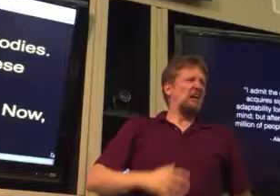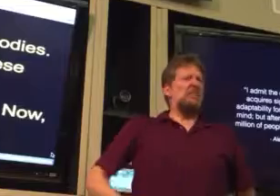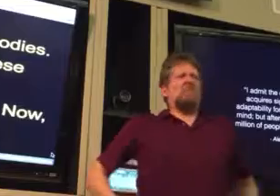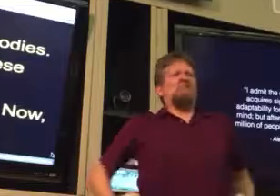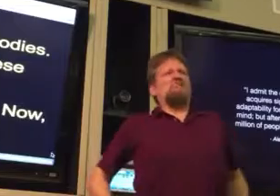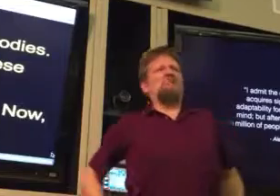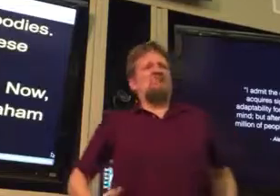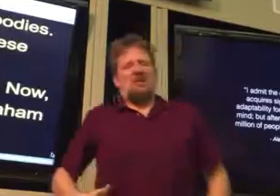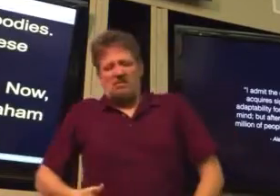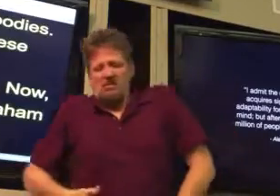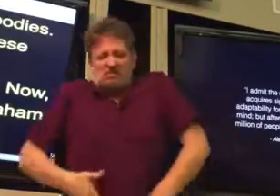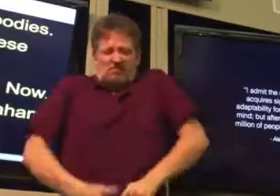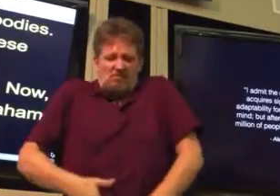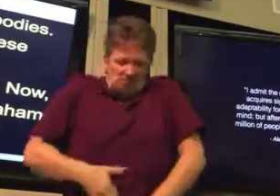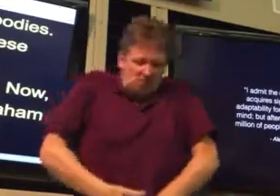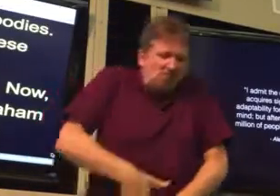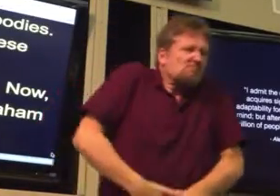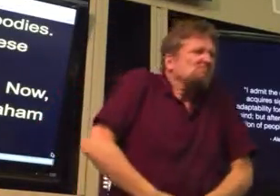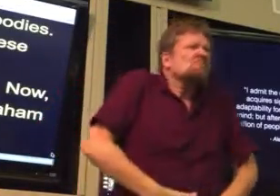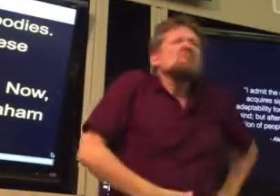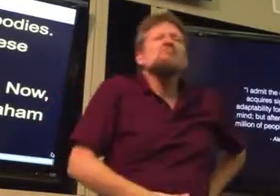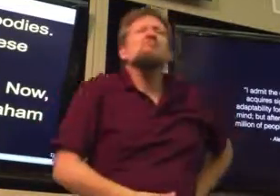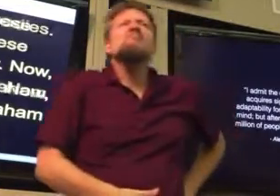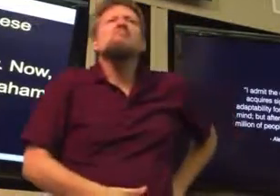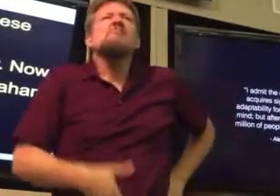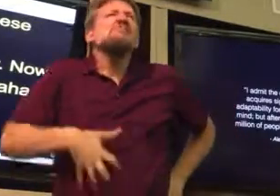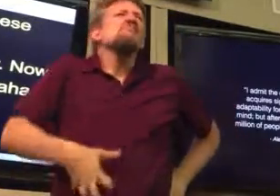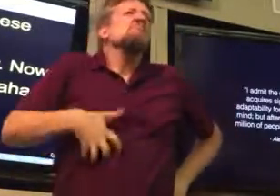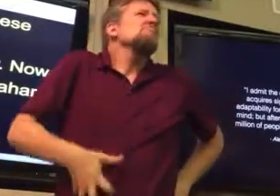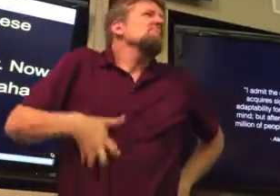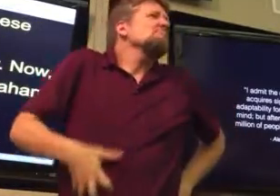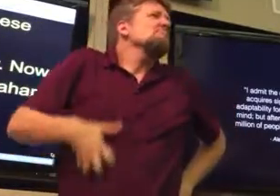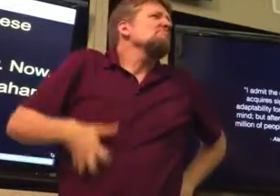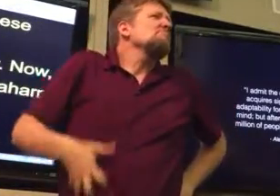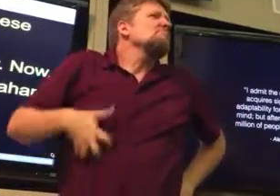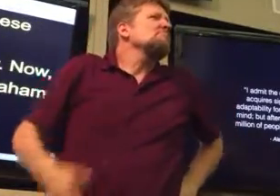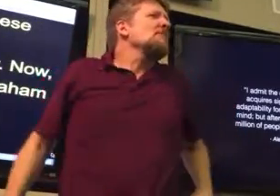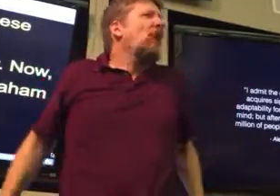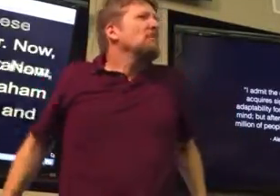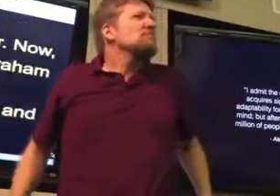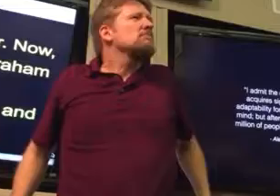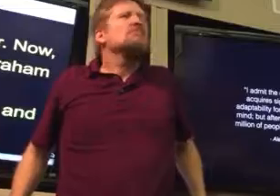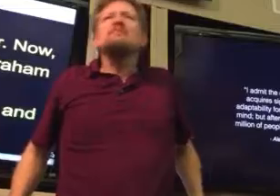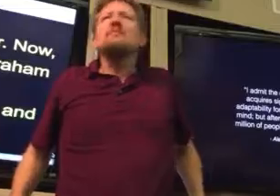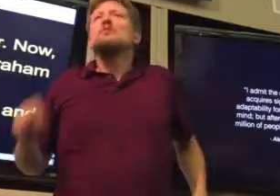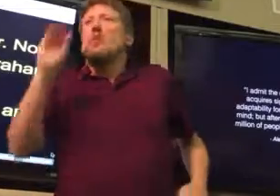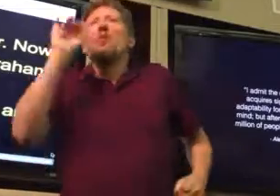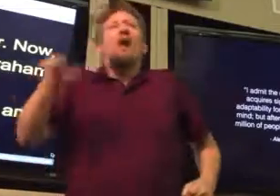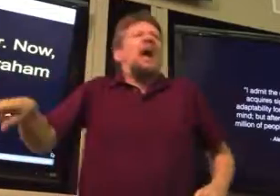like a man, to have them, you know, put their hands in their pants, scratch their bellies, you know, however men